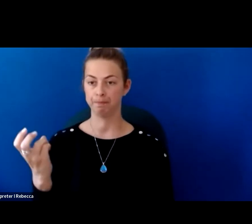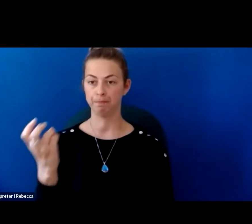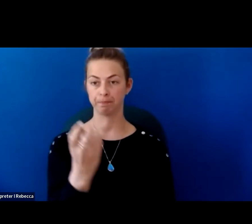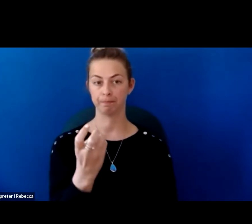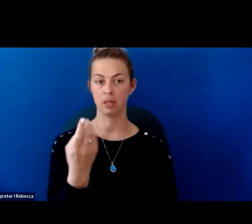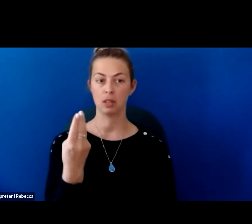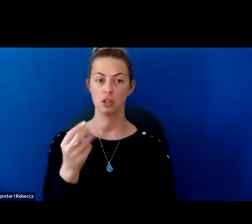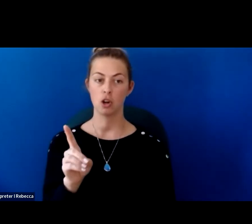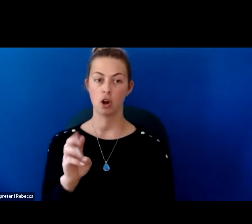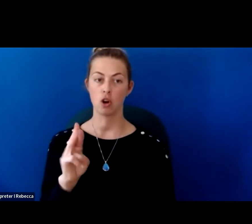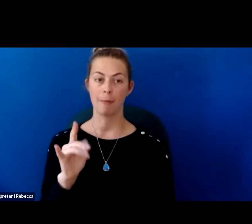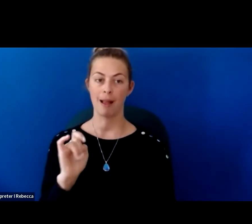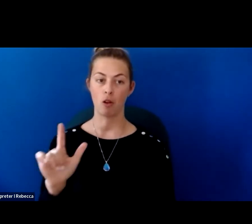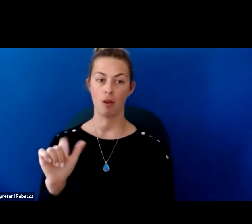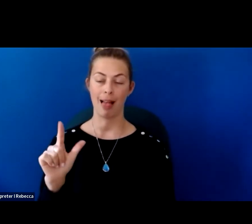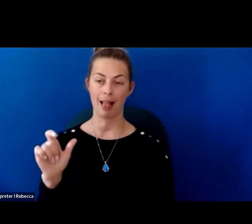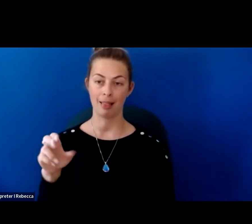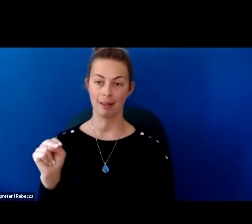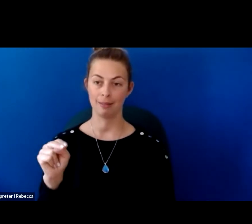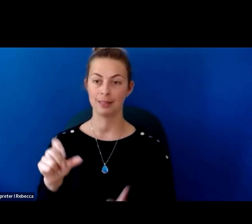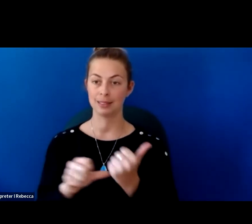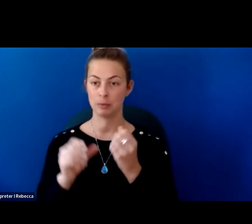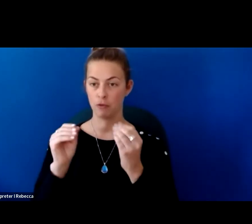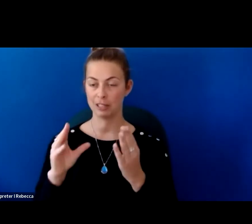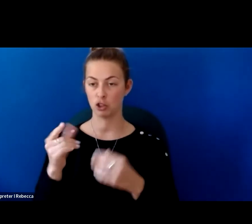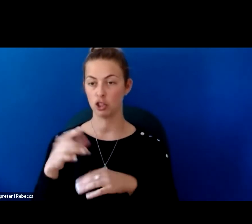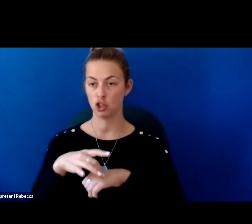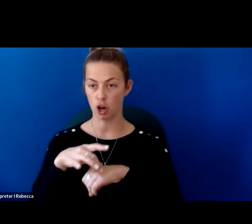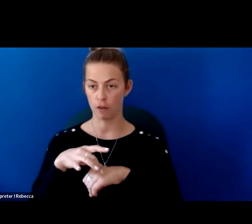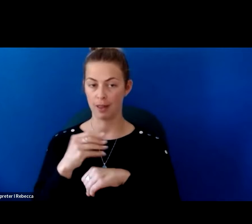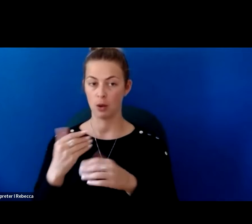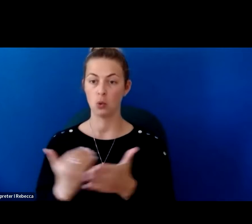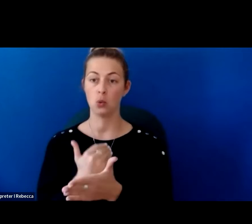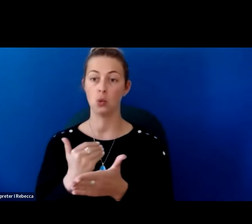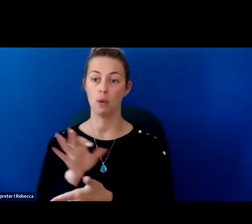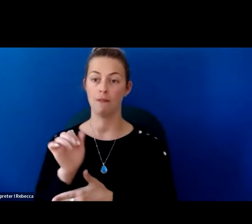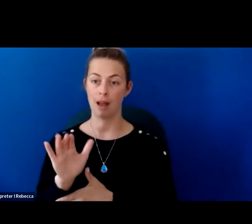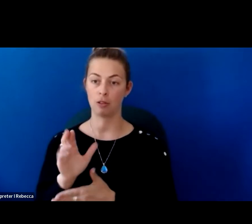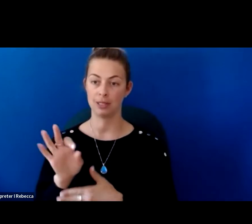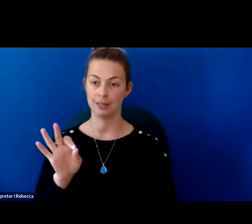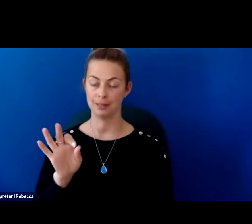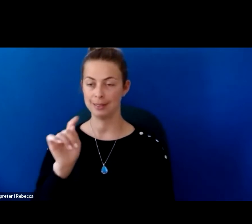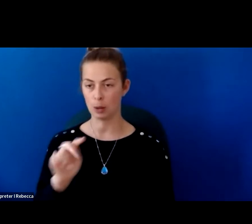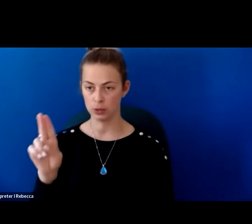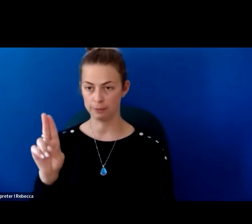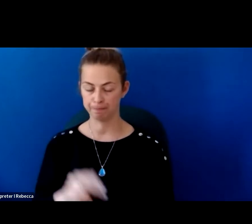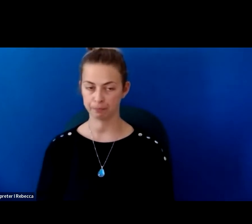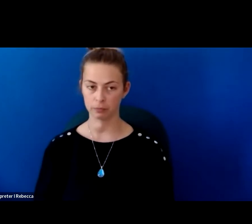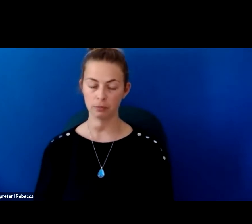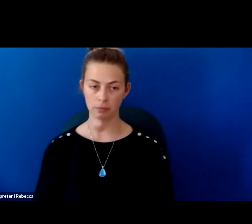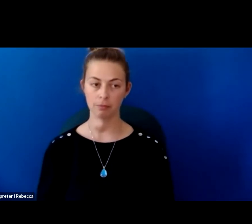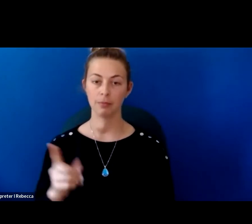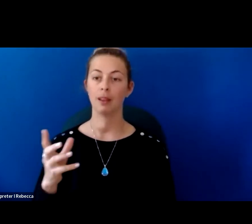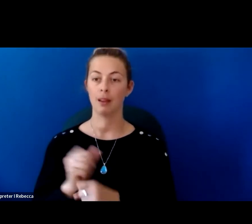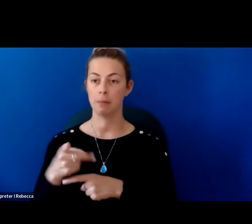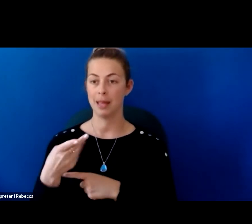Dr. Michael Allen. He's an assistant professor of geography and brand new faculty member at Towson University. He earned his